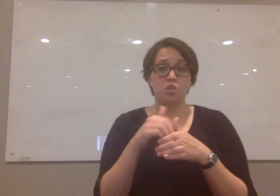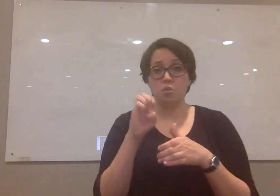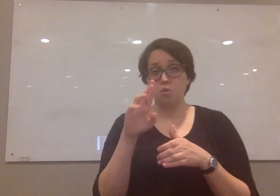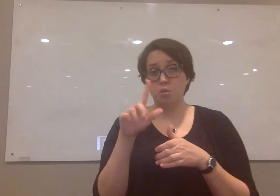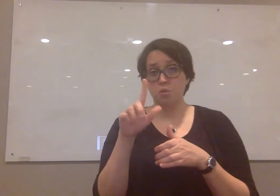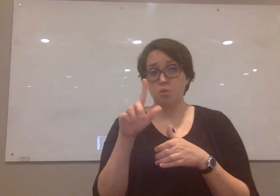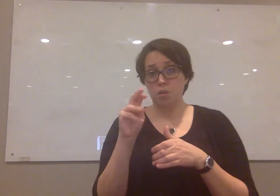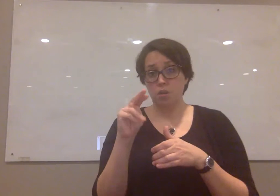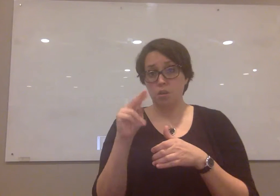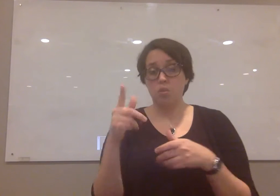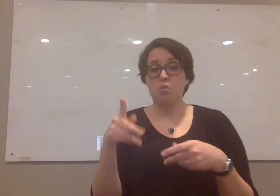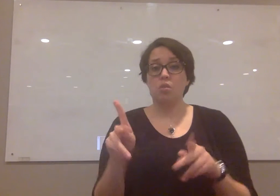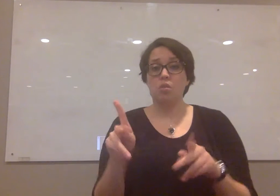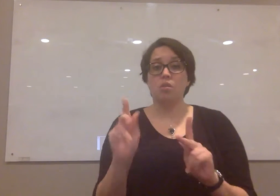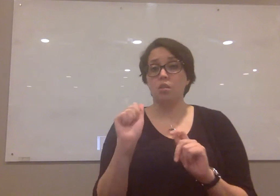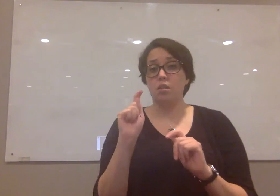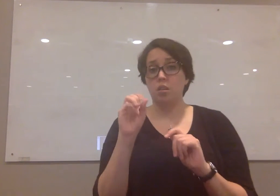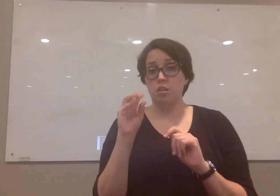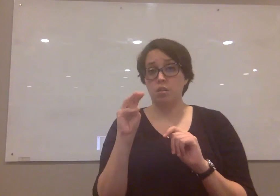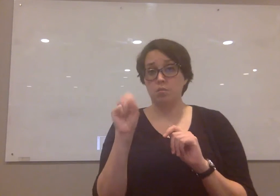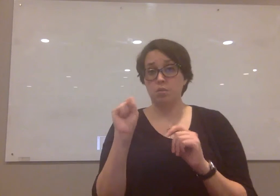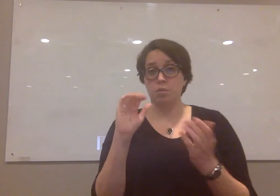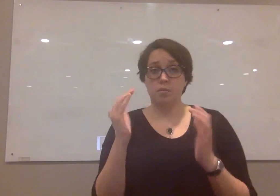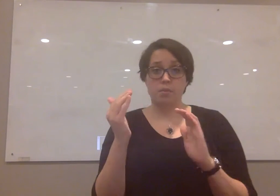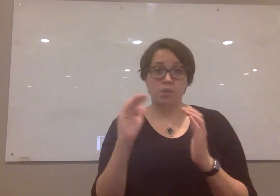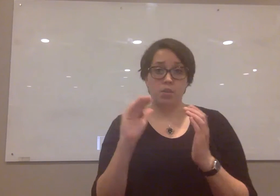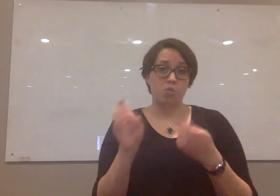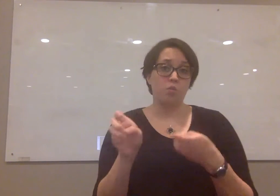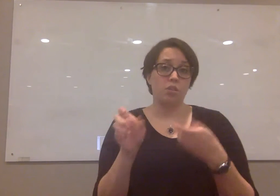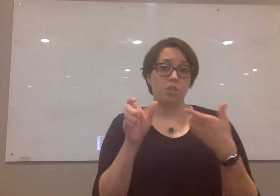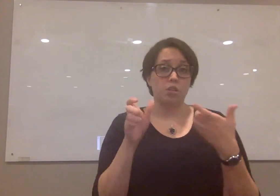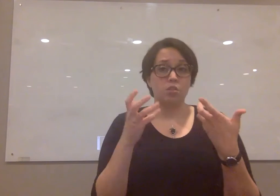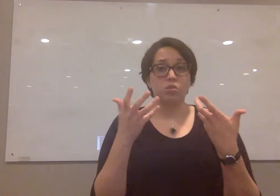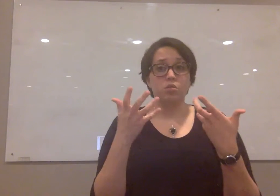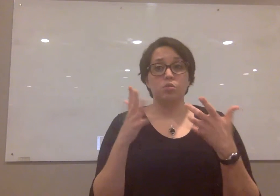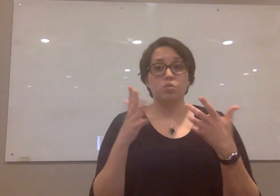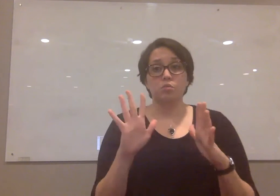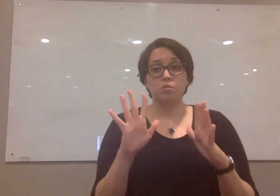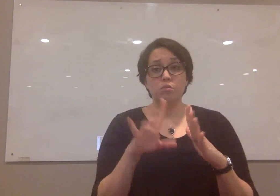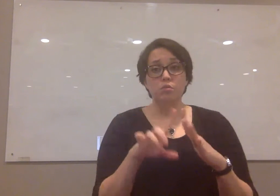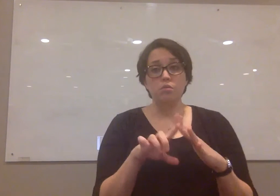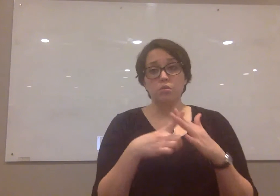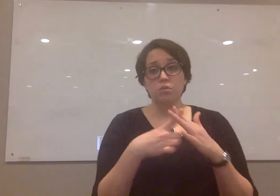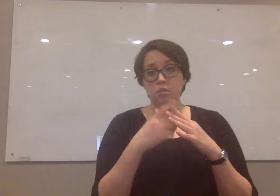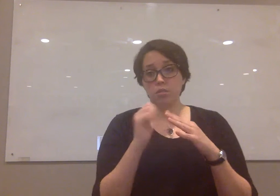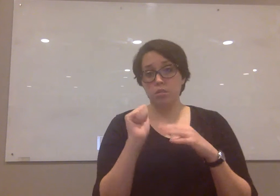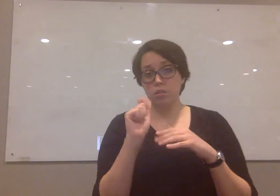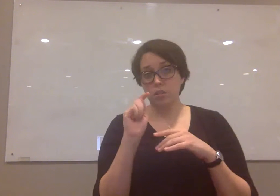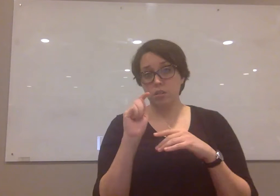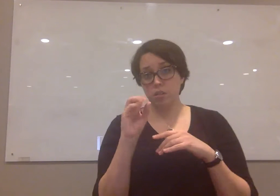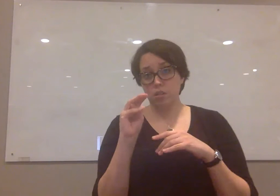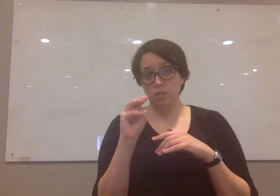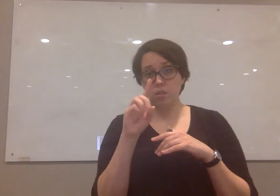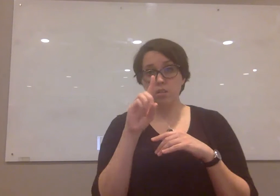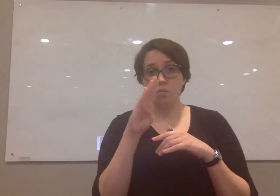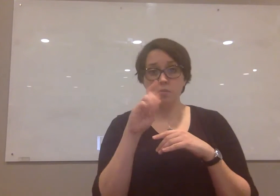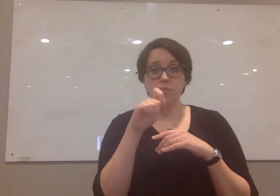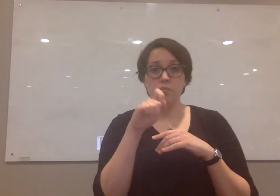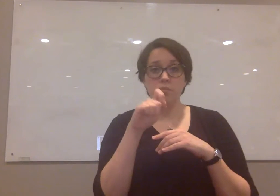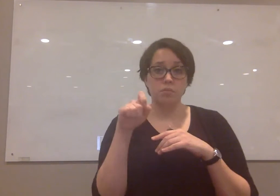quickly. And so you don't actually want to generate an atom of database underscore worker underscore 1, database underscore